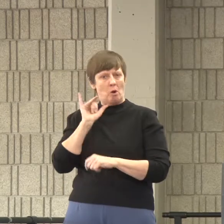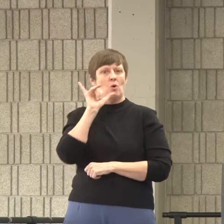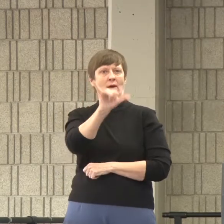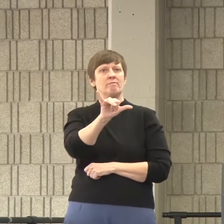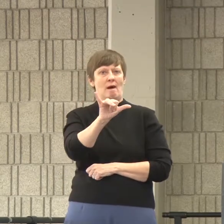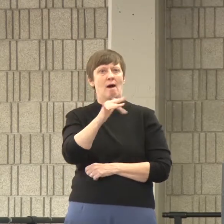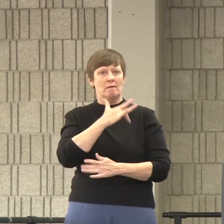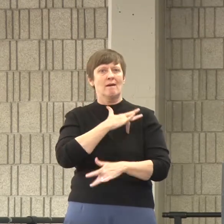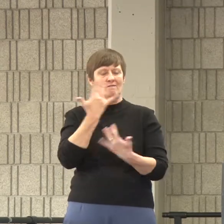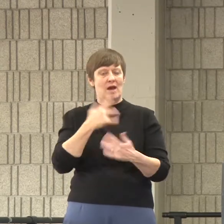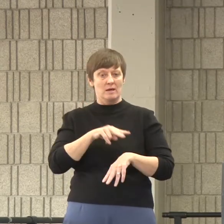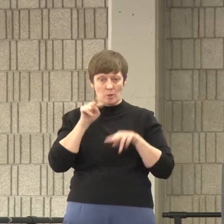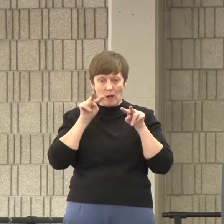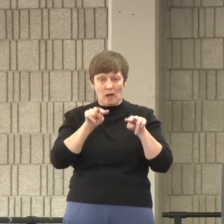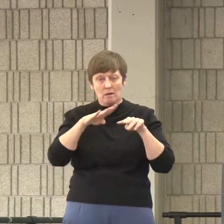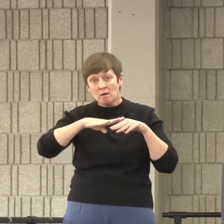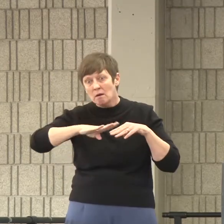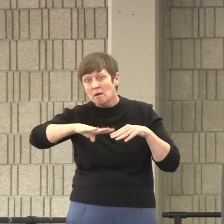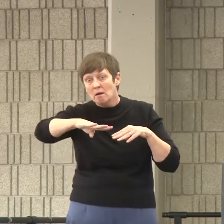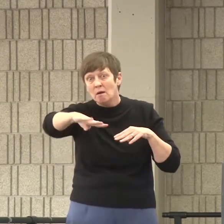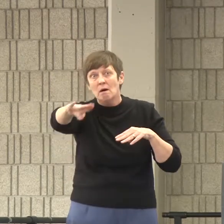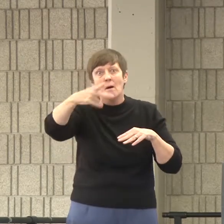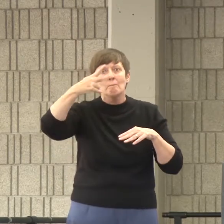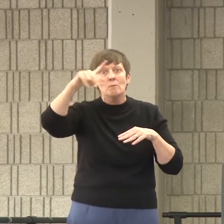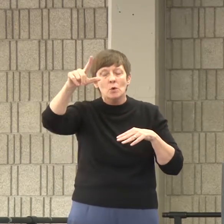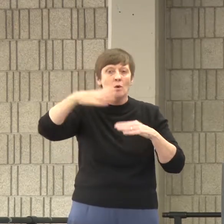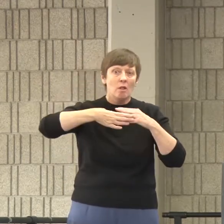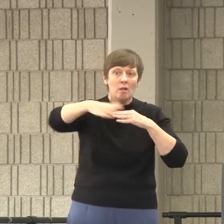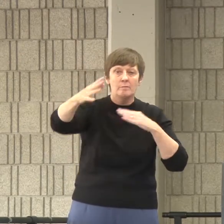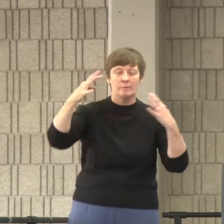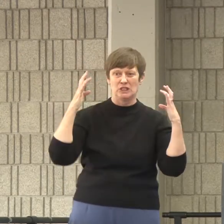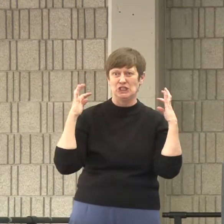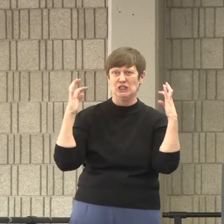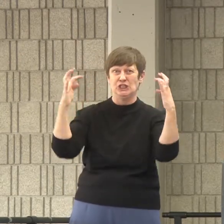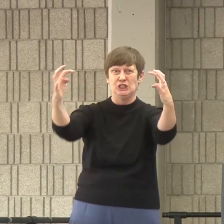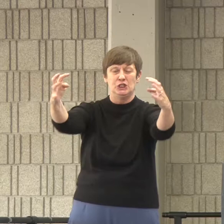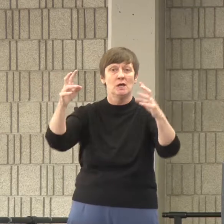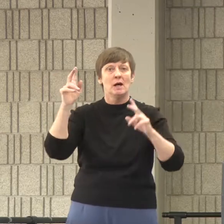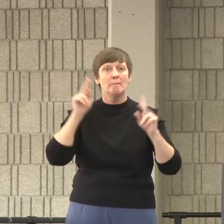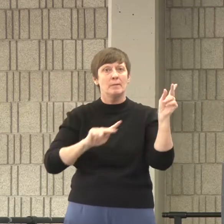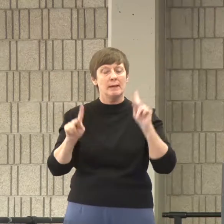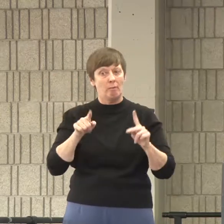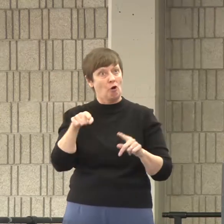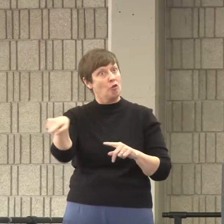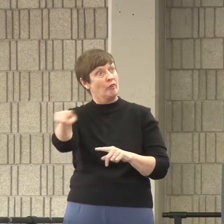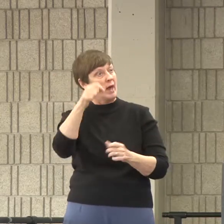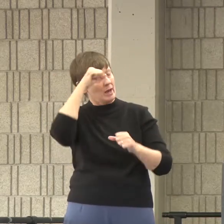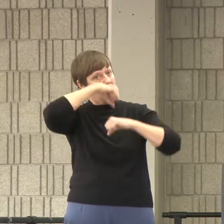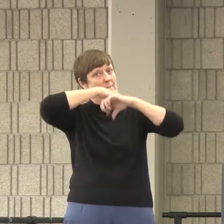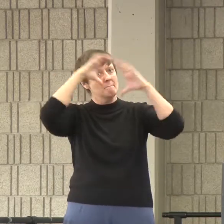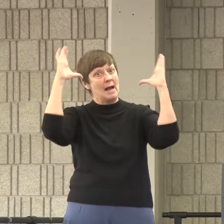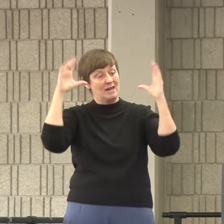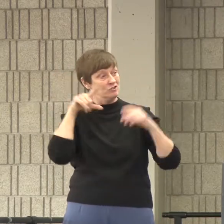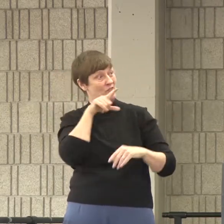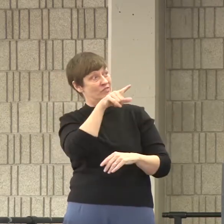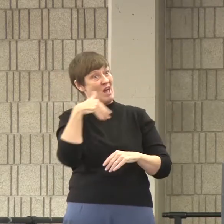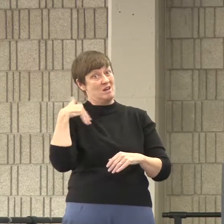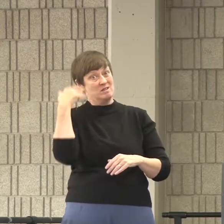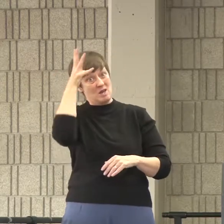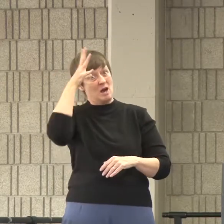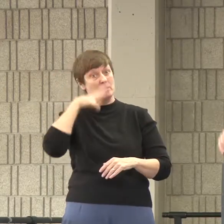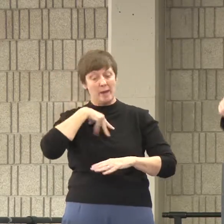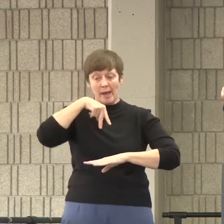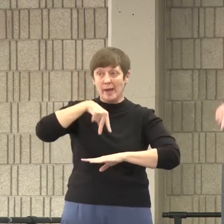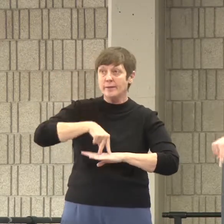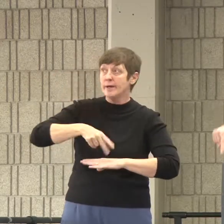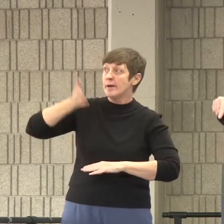that pool and beyond and imagined the people that were there, I said, could they ever imagine that young man that was speaking that